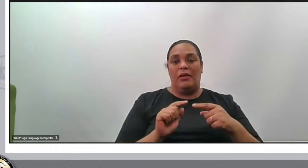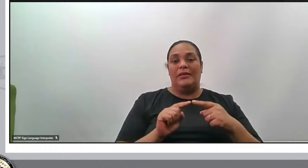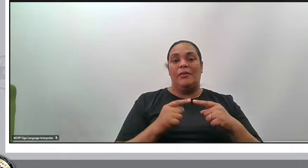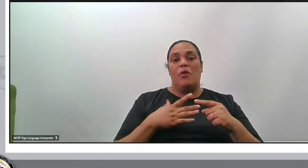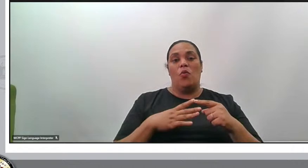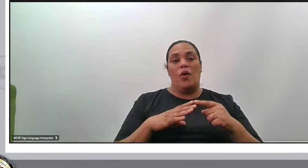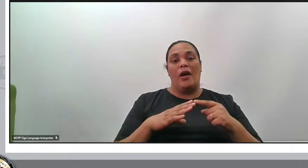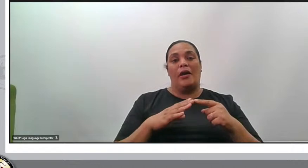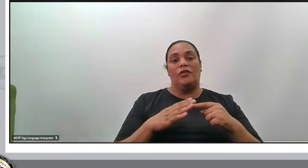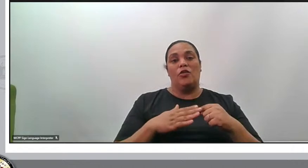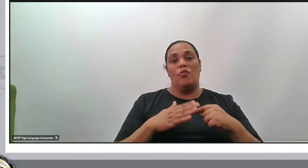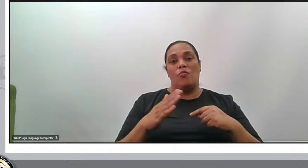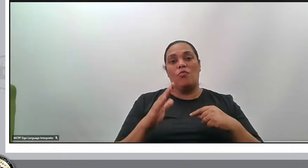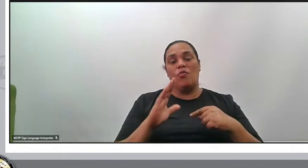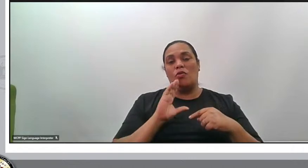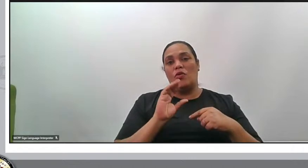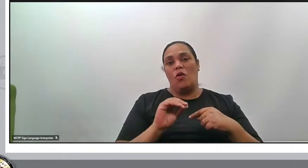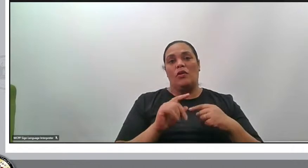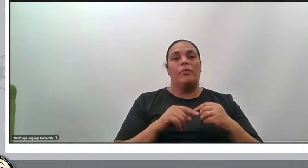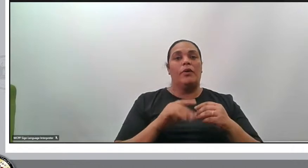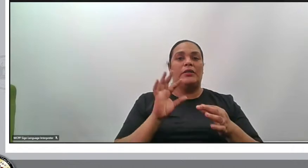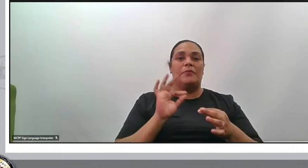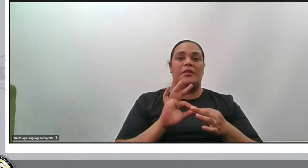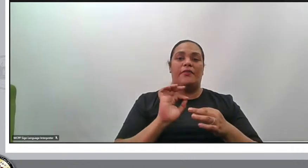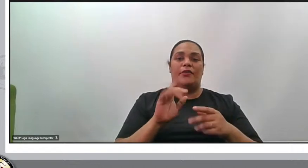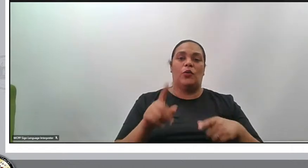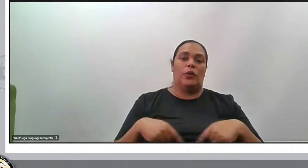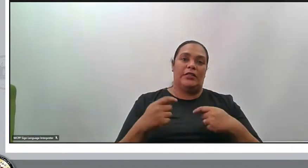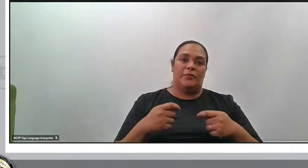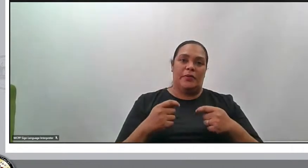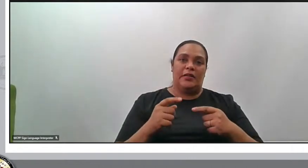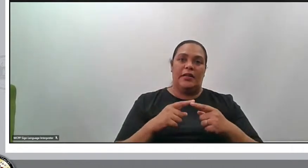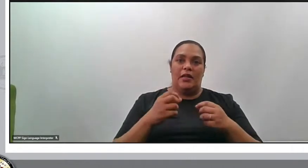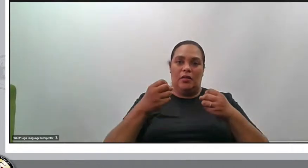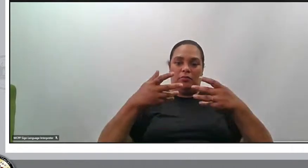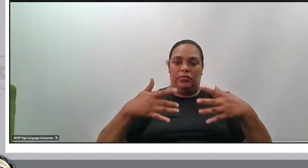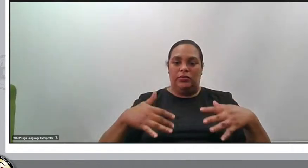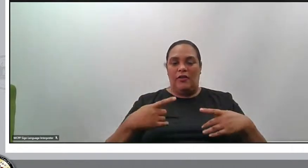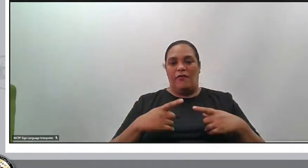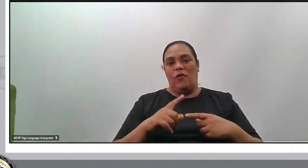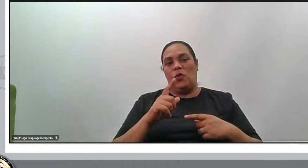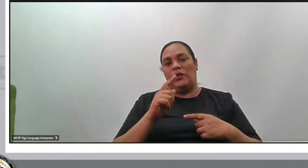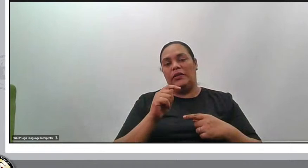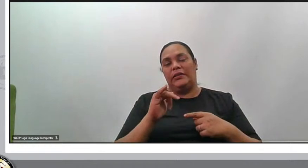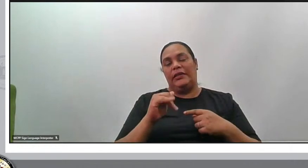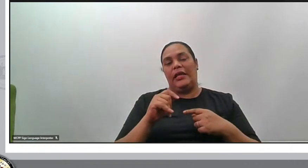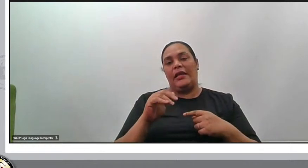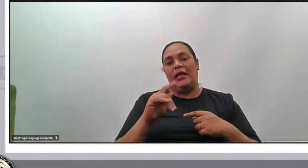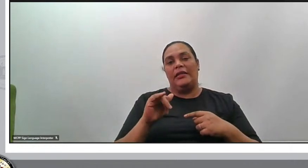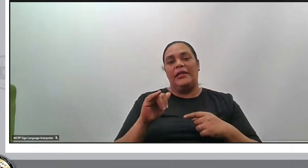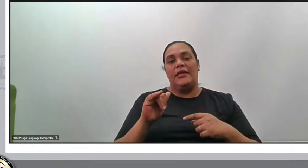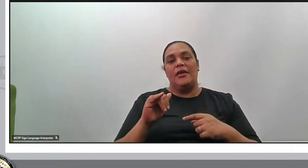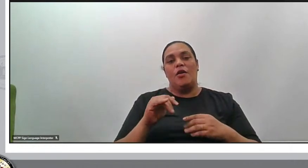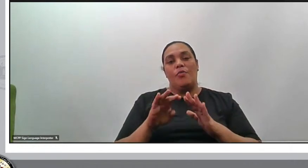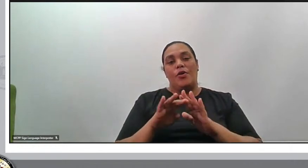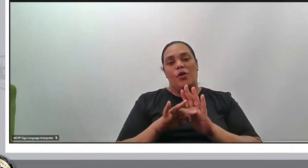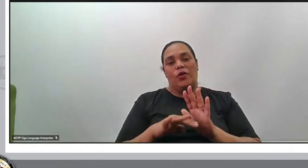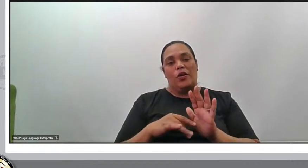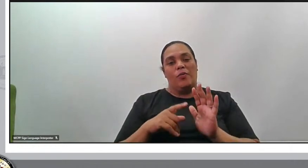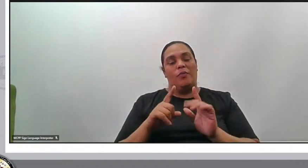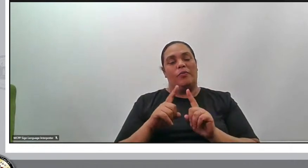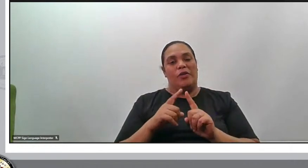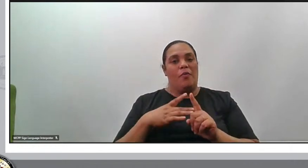like to extend it to ask the specific expenditure and breakdown of it for TETA NATI programs since its inception as